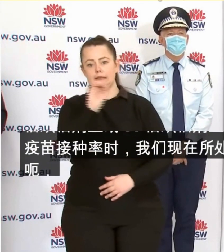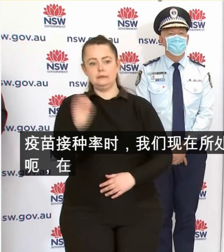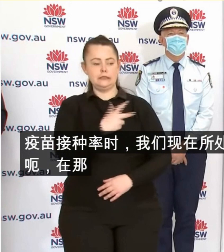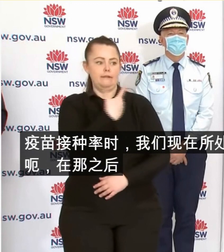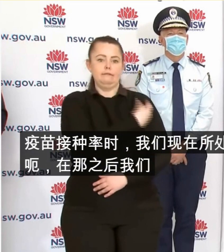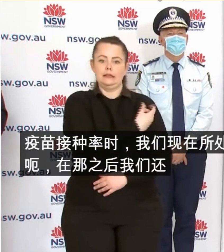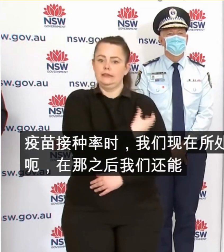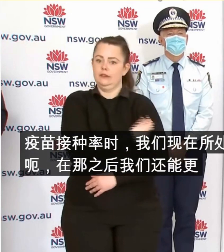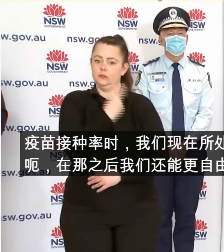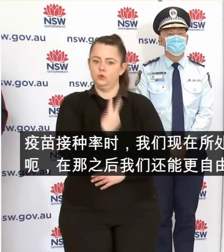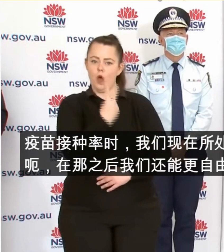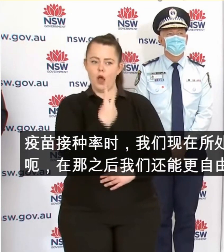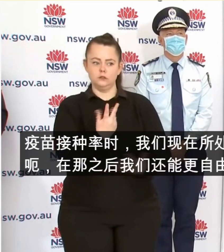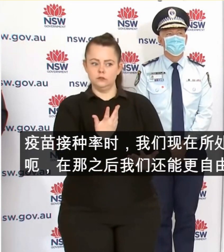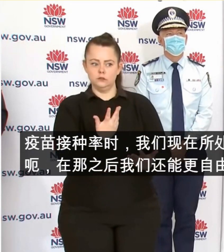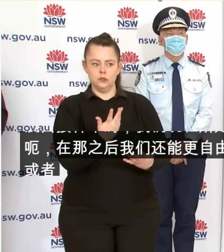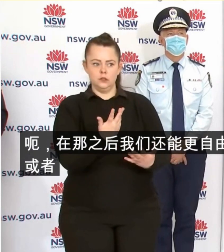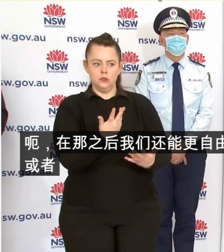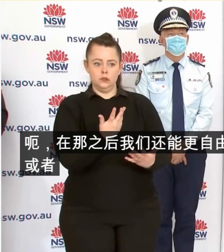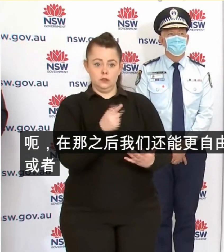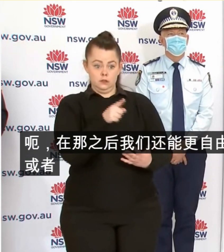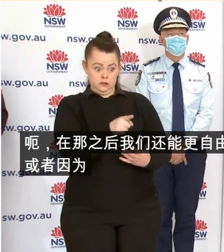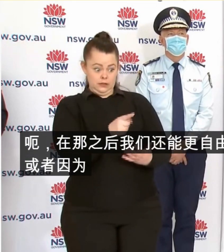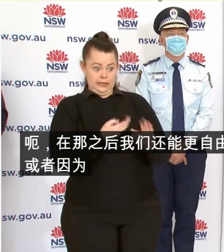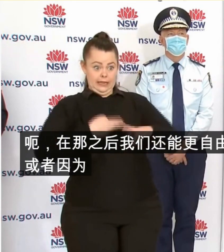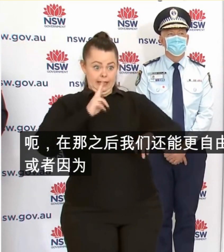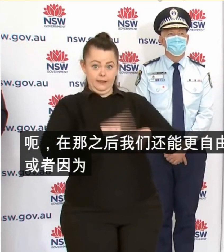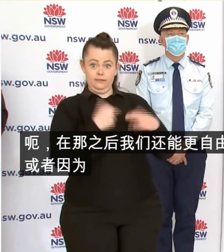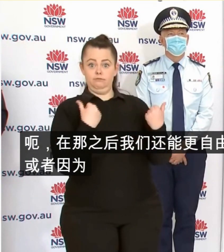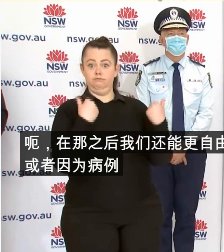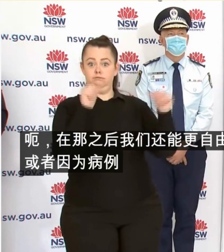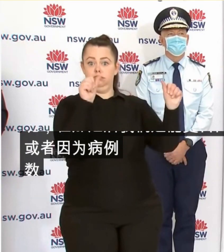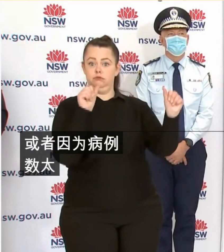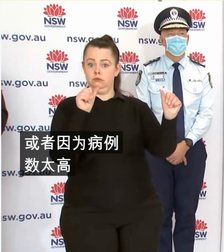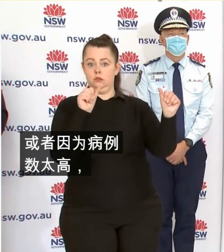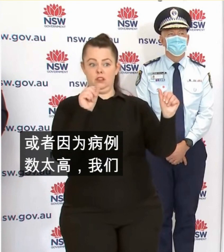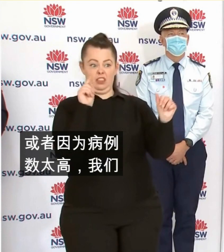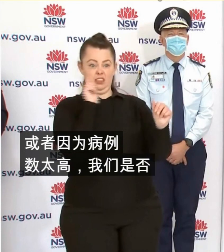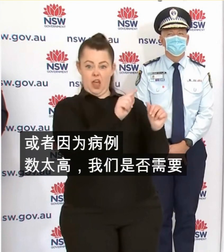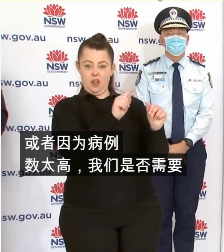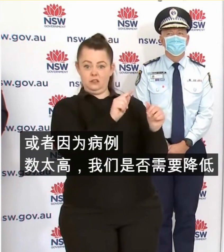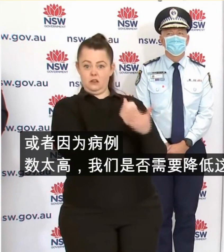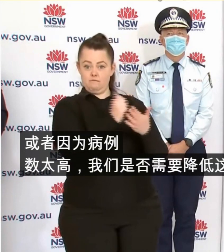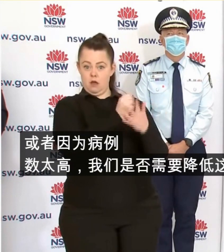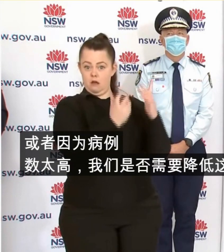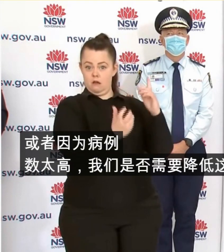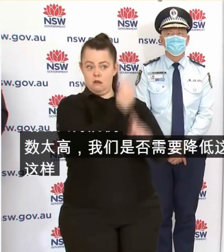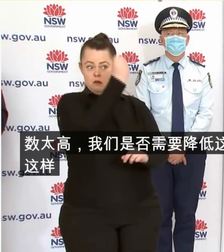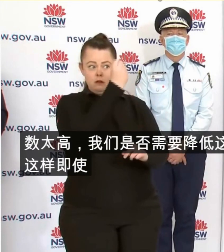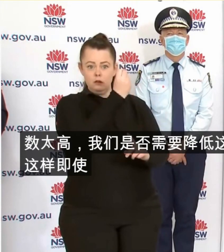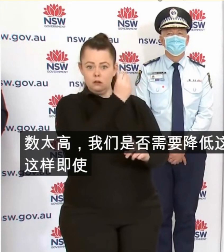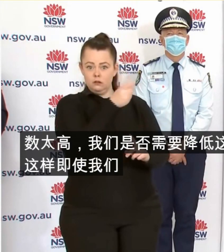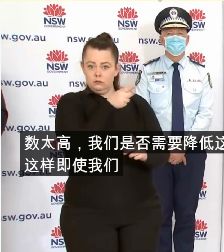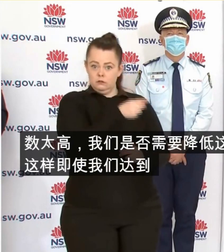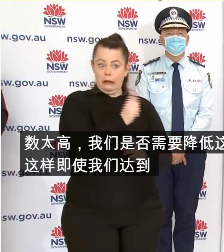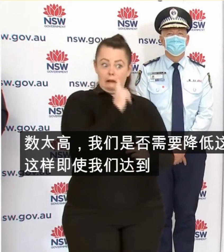rates? Can we still live more freely after that point? Or, because case numbers are so high, do we need those case numbers